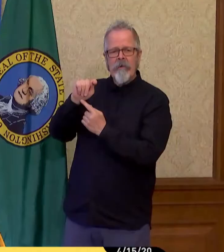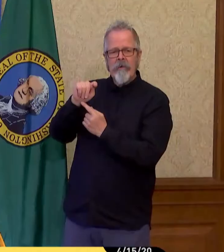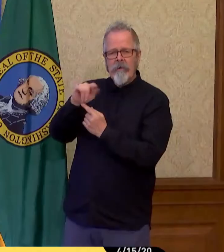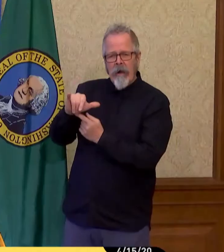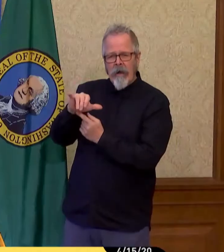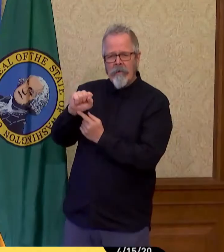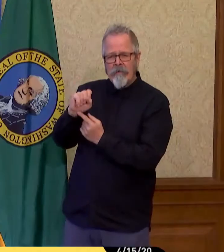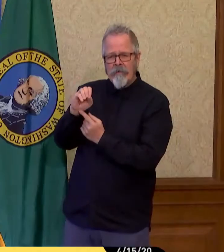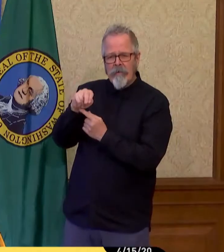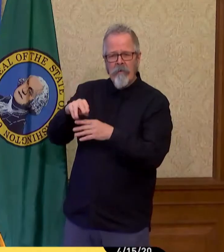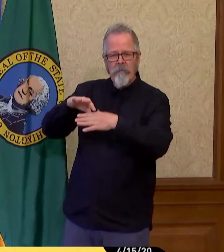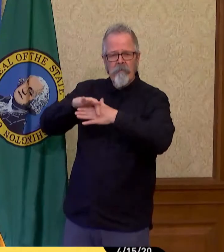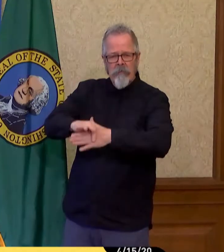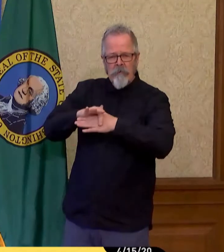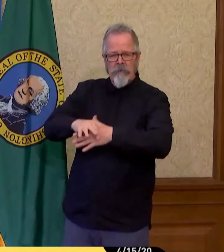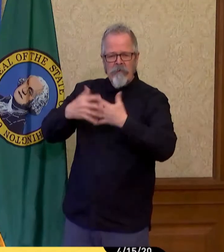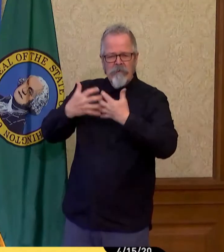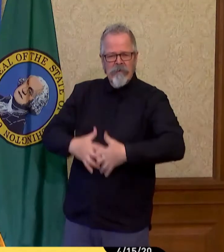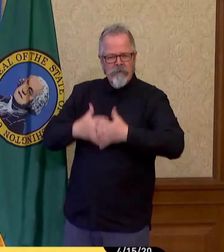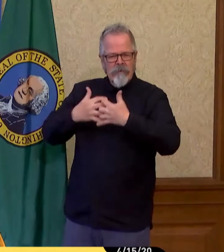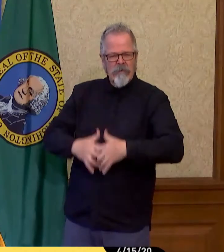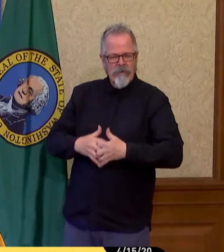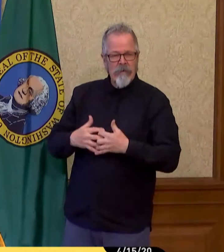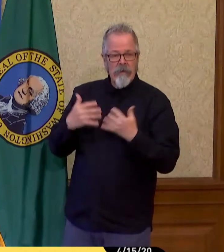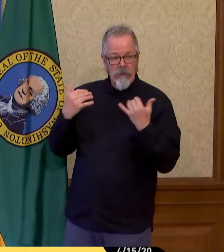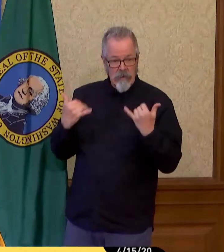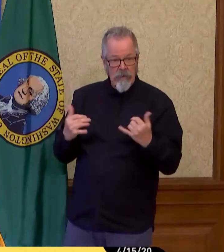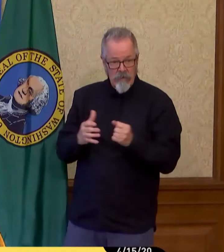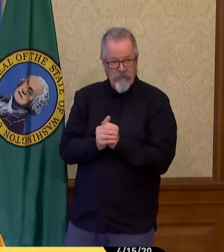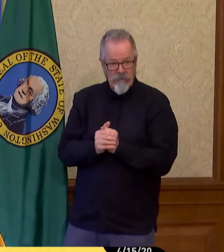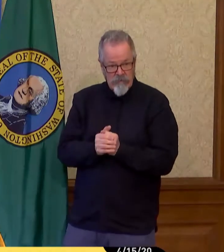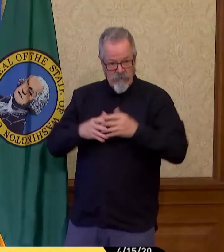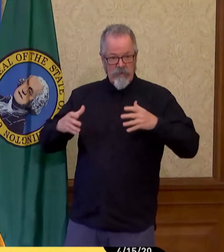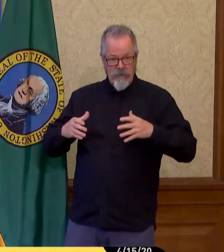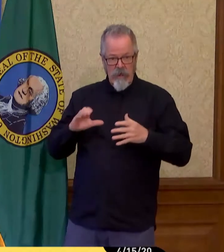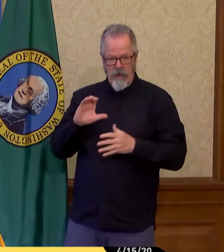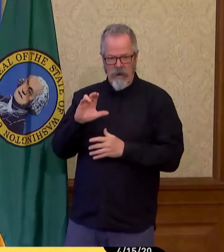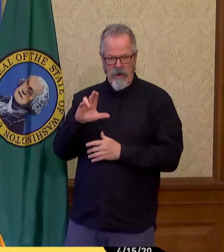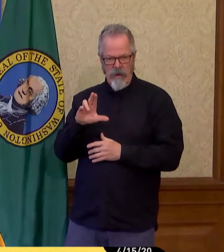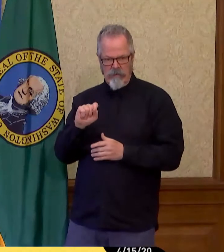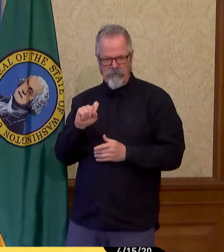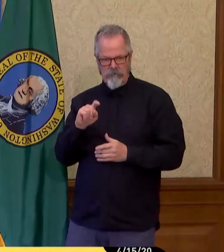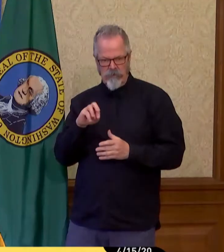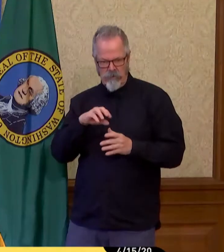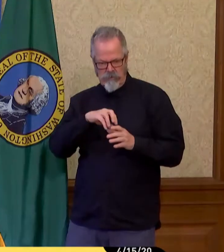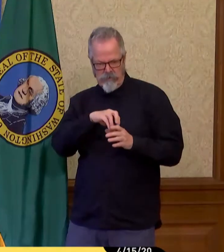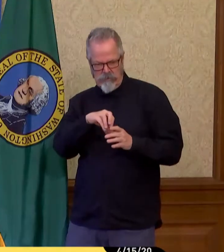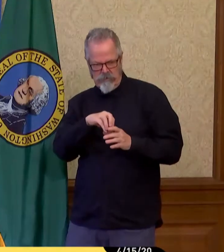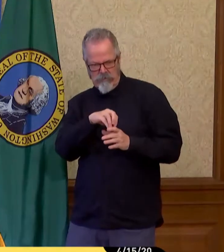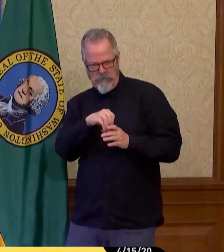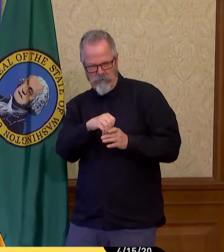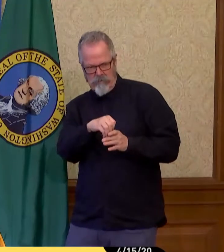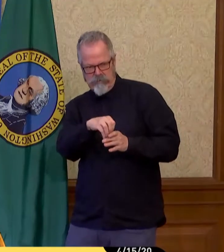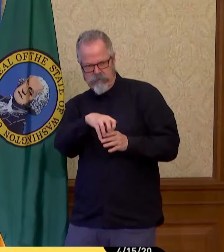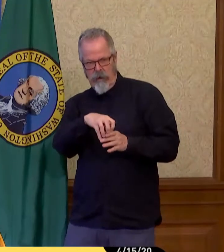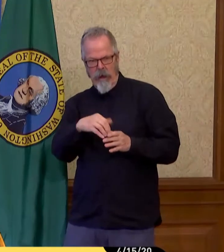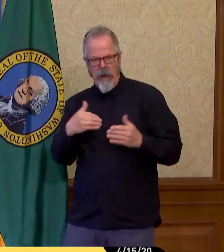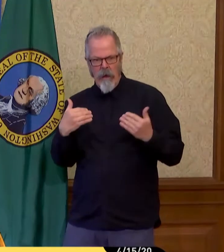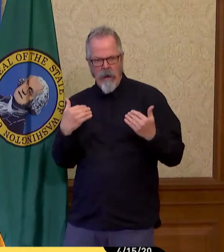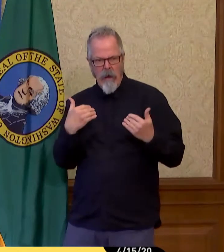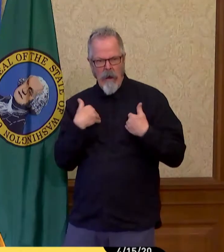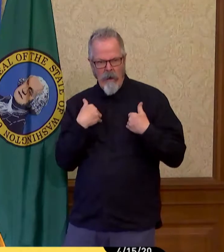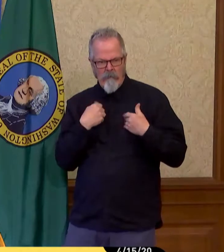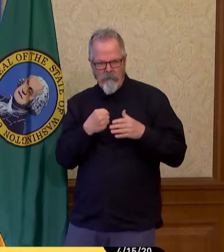I have not considered that. I haven't been briefed on that situation, so I really can't offer you any thoughts about that